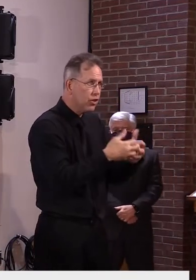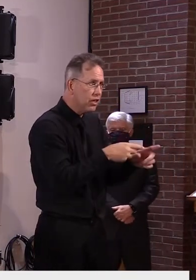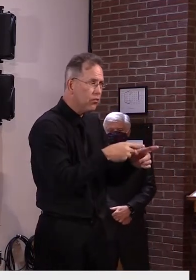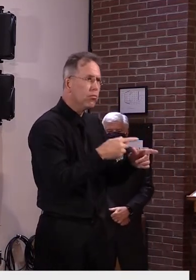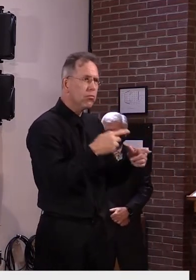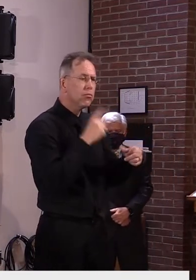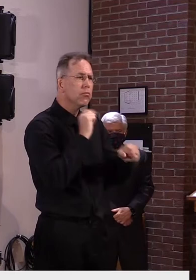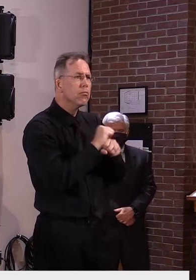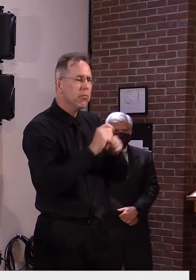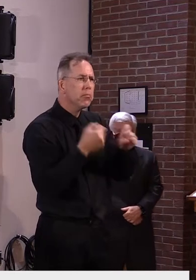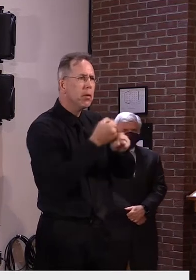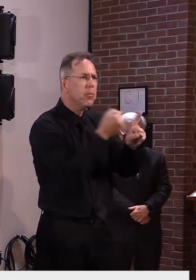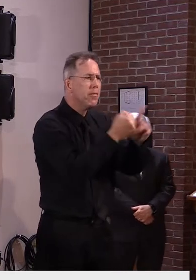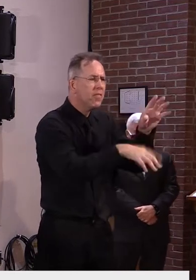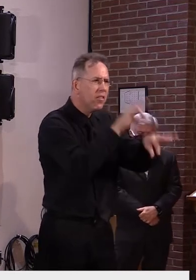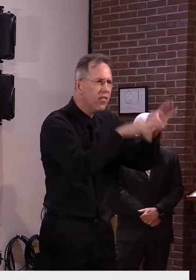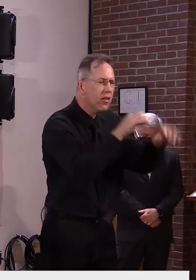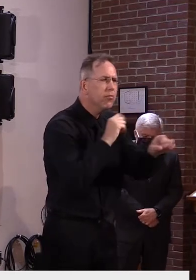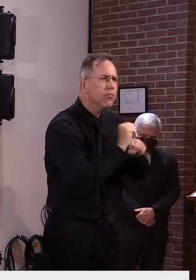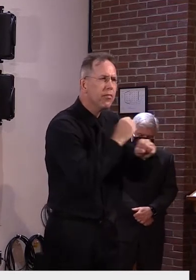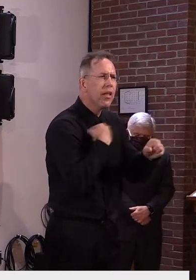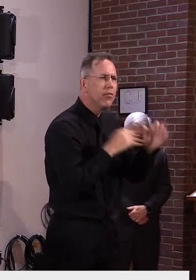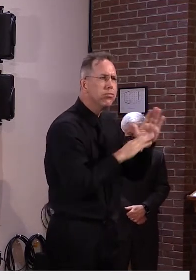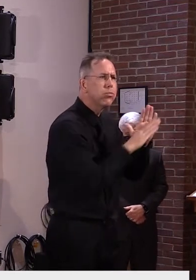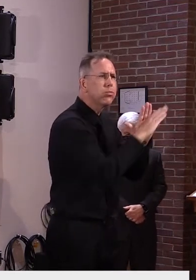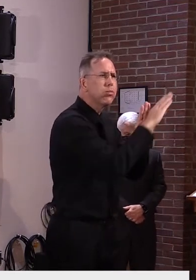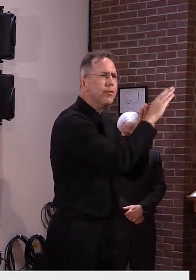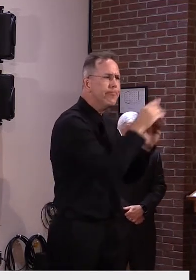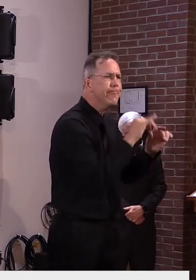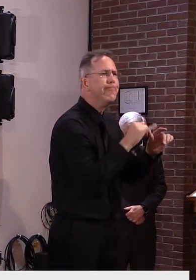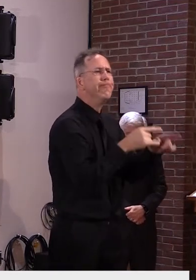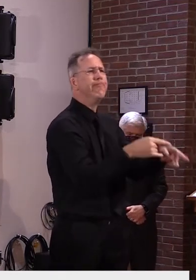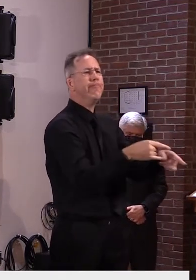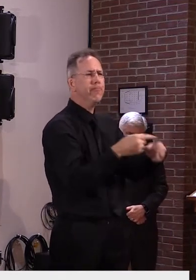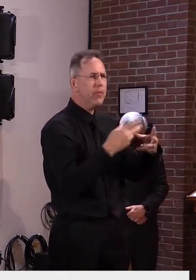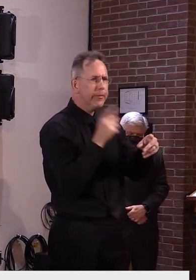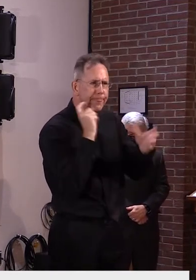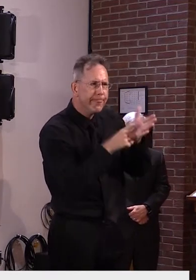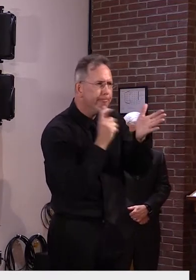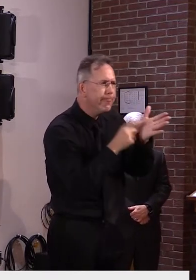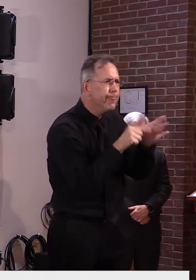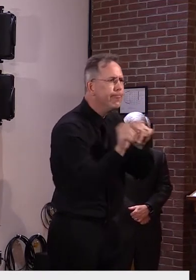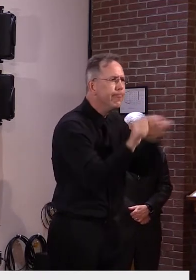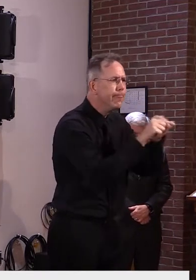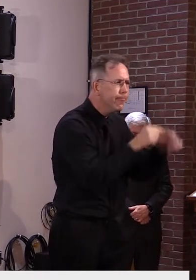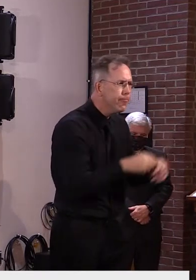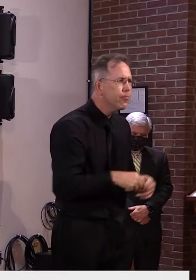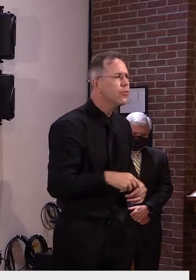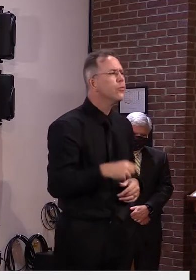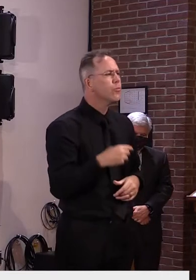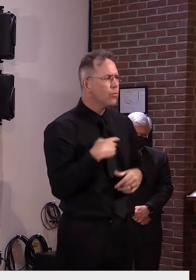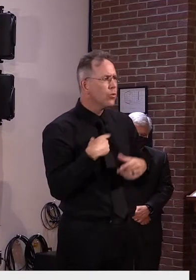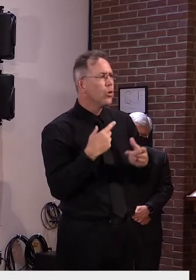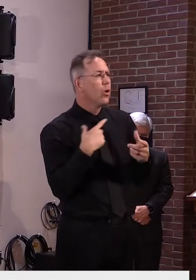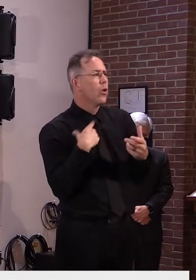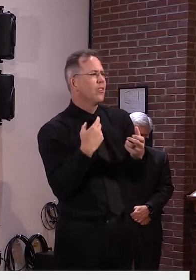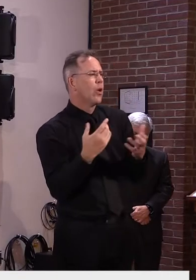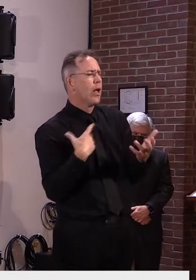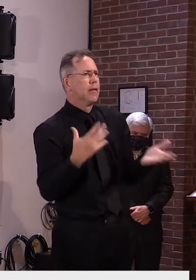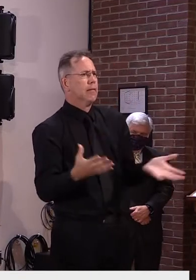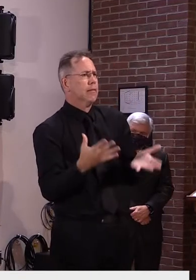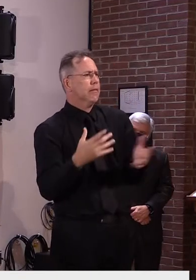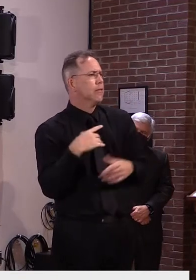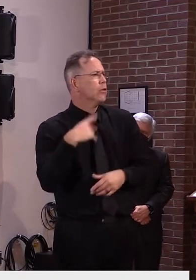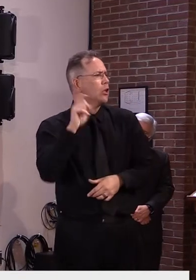cases. The other use the government has advocated for is screening, which is using it